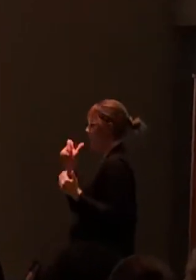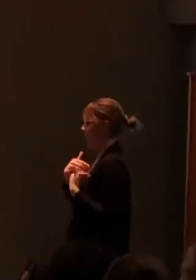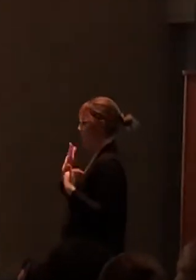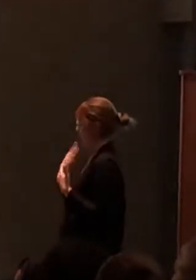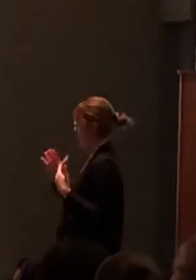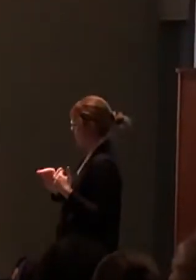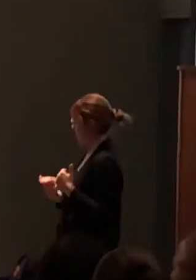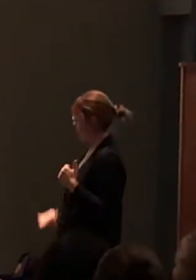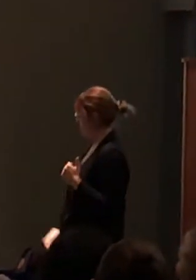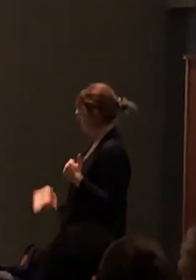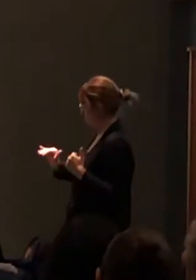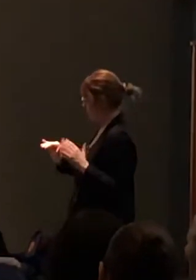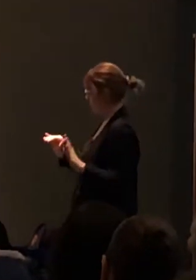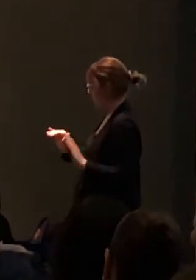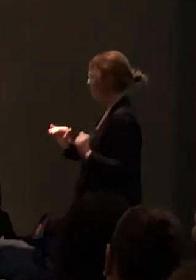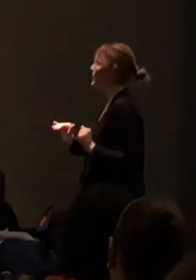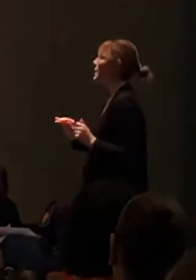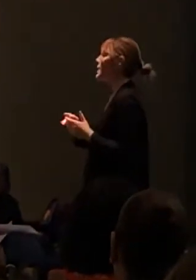great childhood.